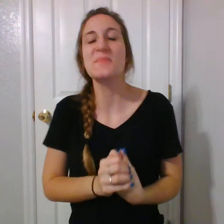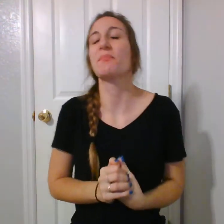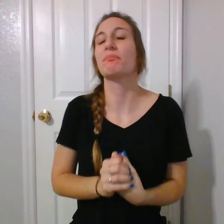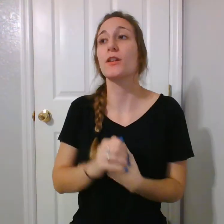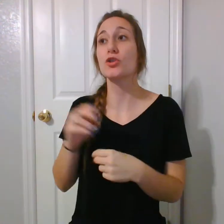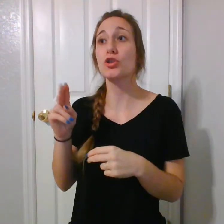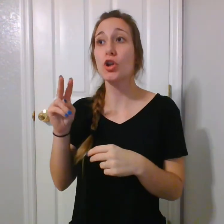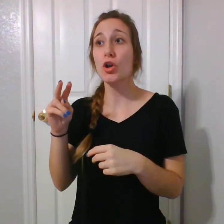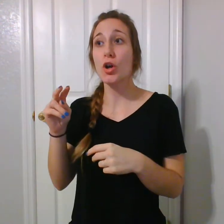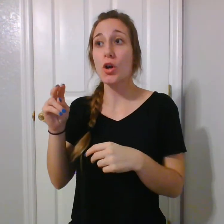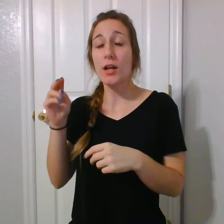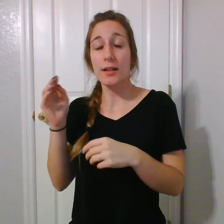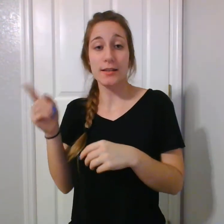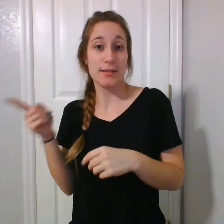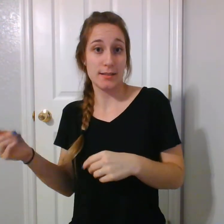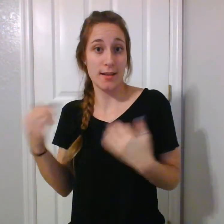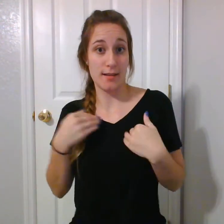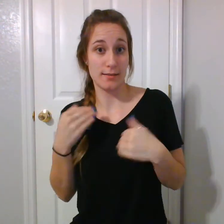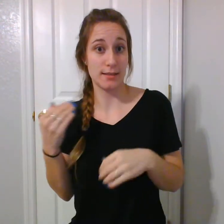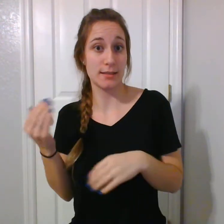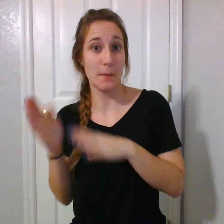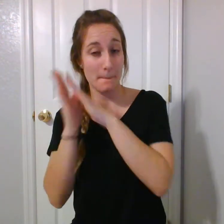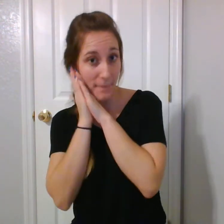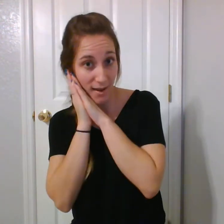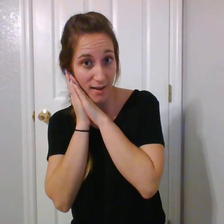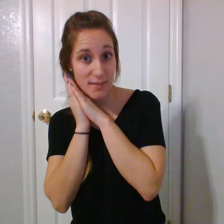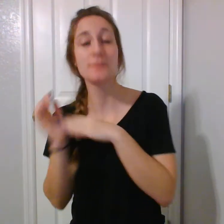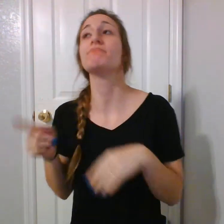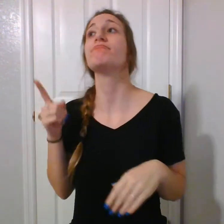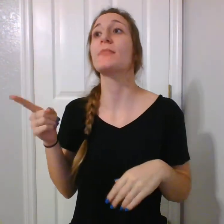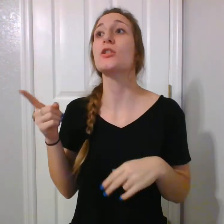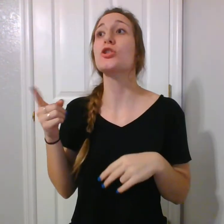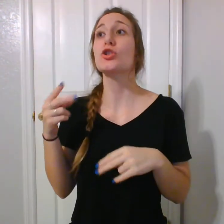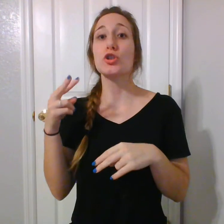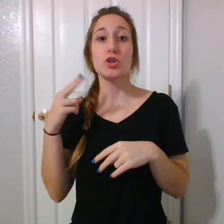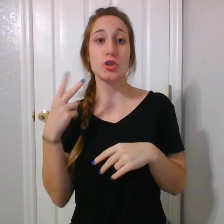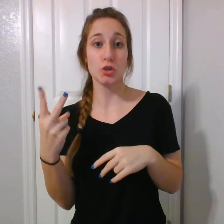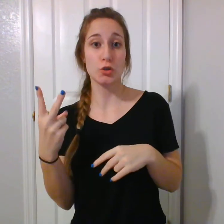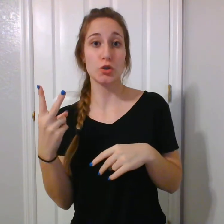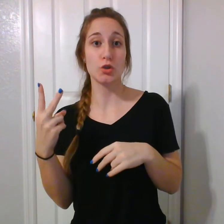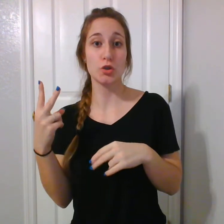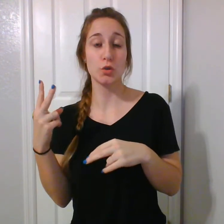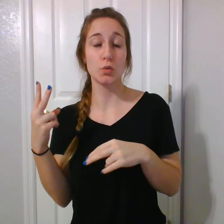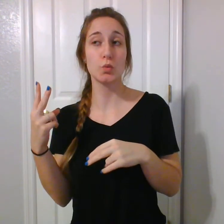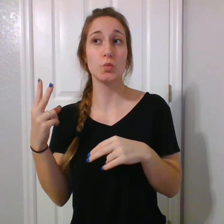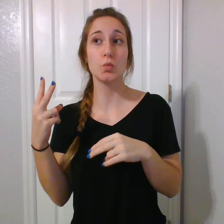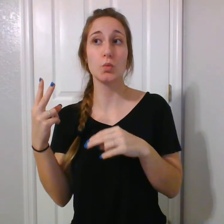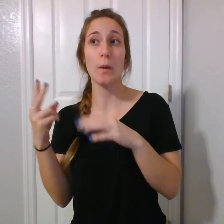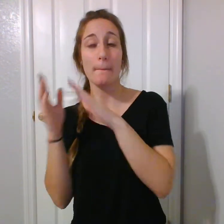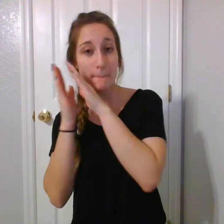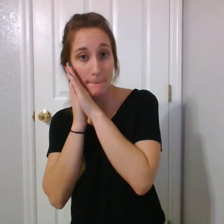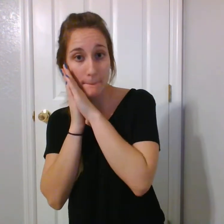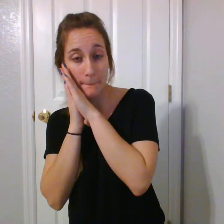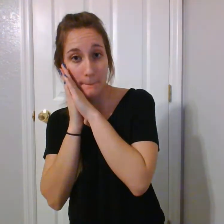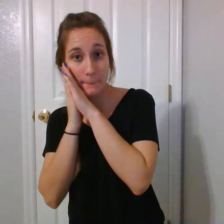can roll across that's super sturdy. Luca made this artwork in the beginning of quarantine. I would have to agree with him. Coronavirus